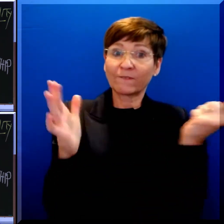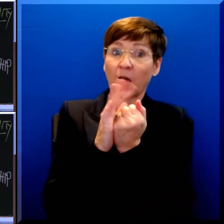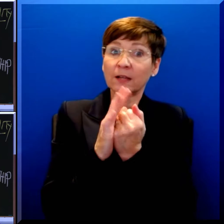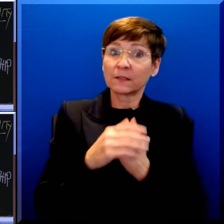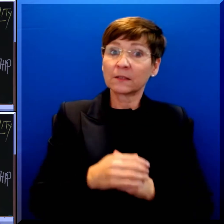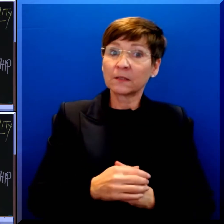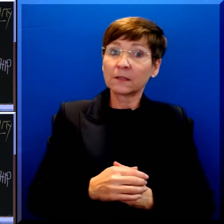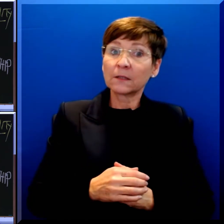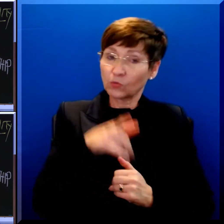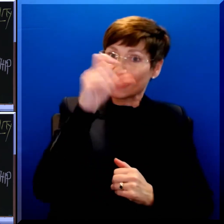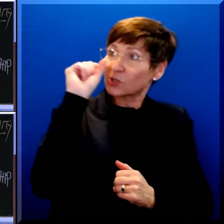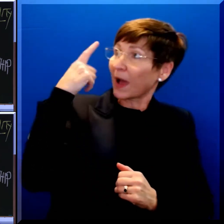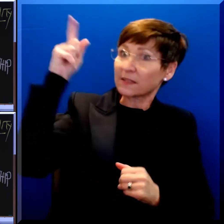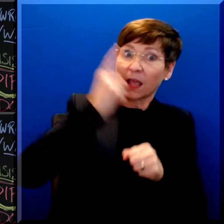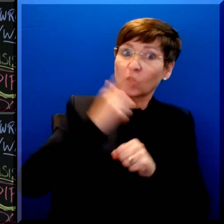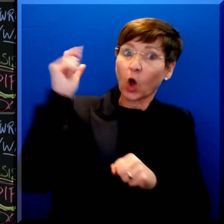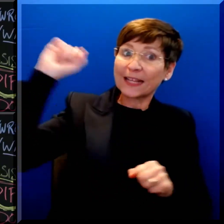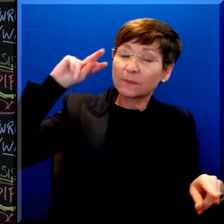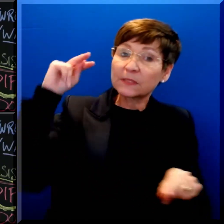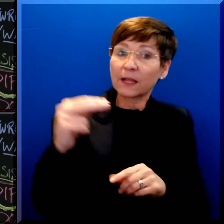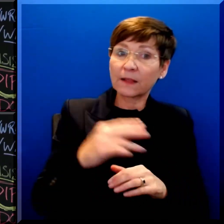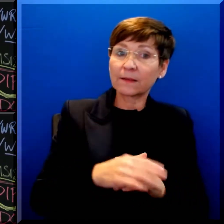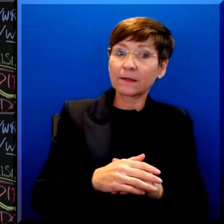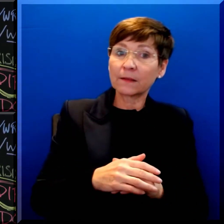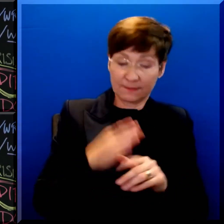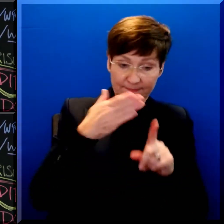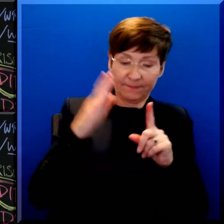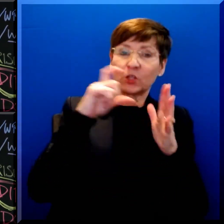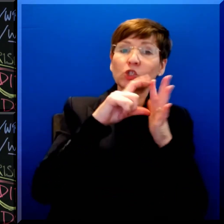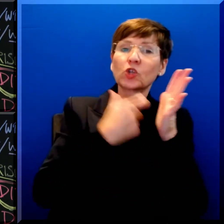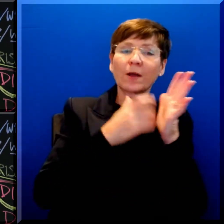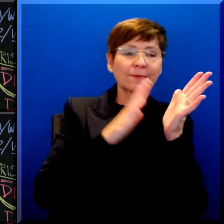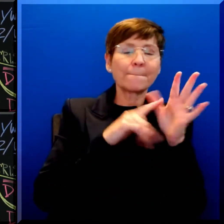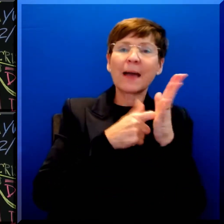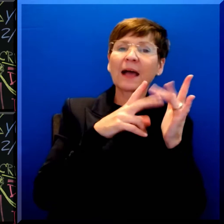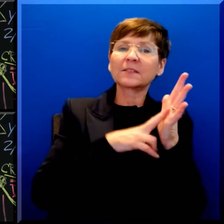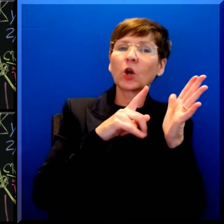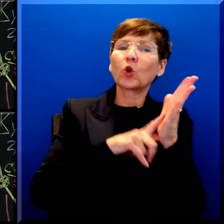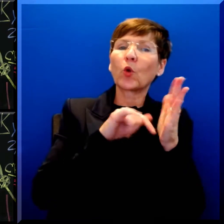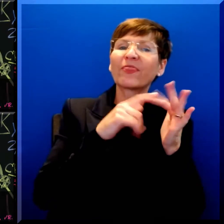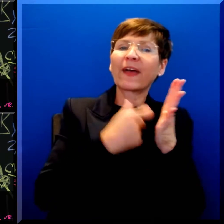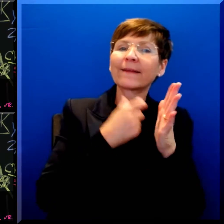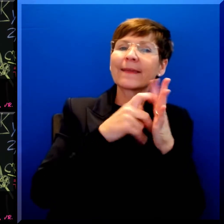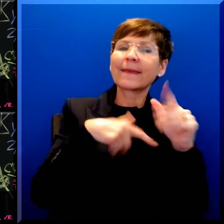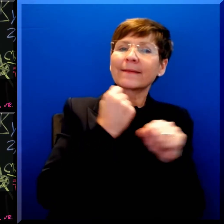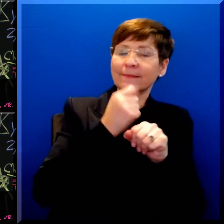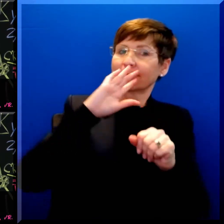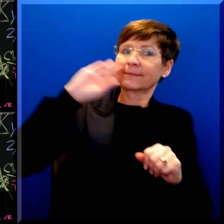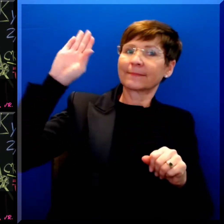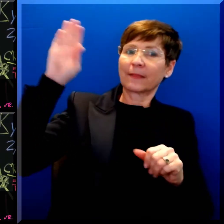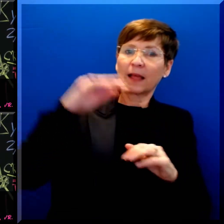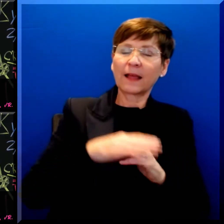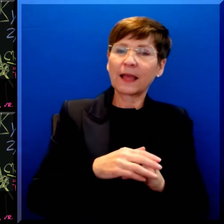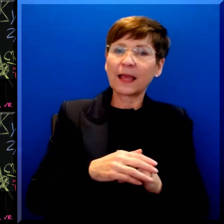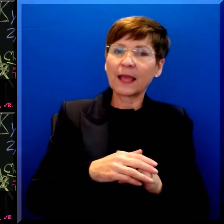So you got to get God's perspective. I like what Dr. Martin Luther King said in one of his sermons. He said, the arc of